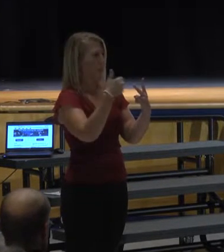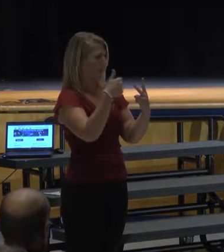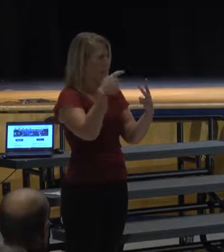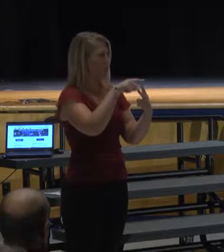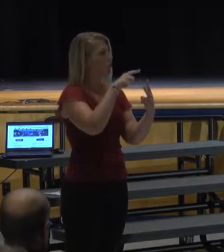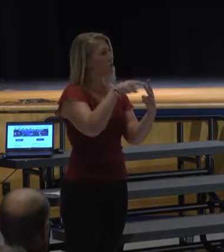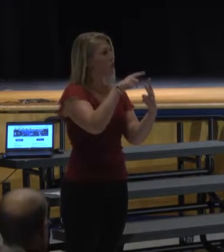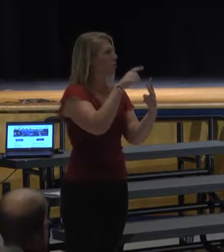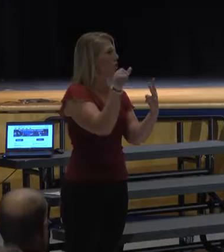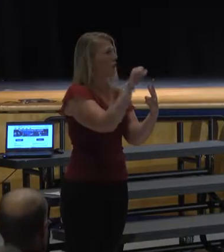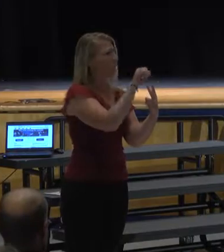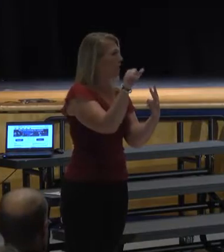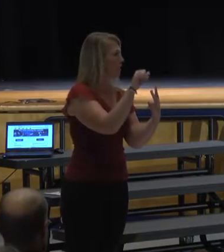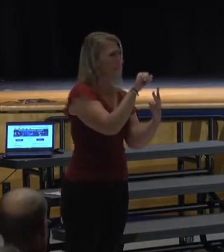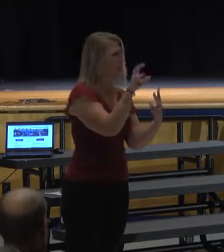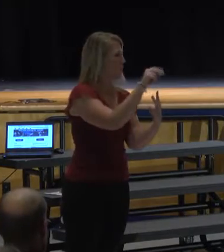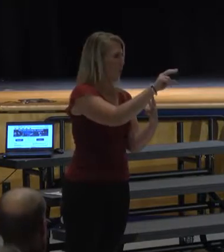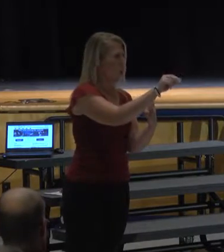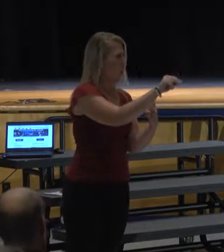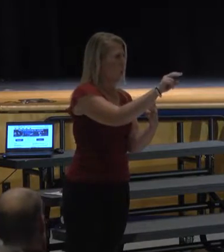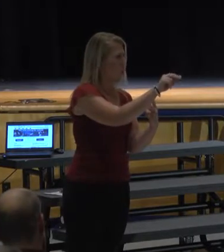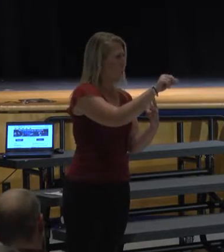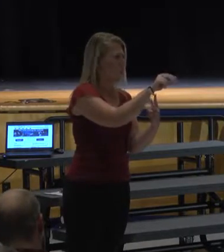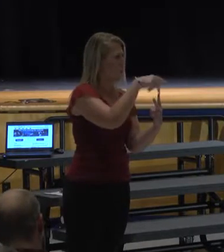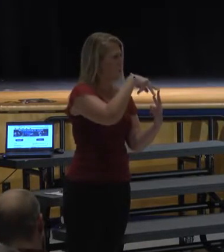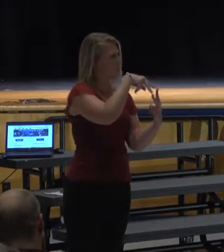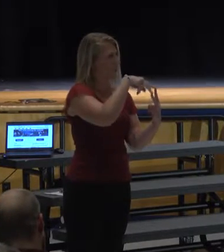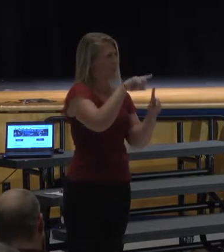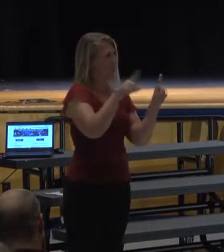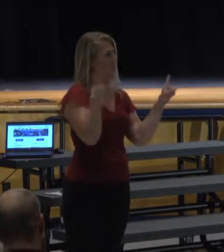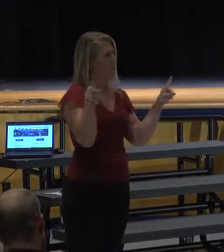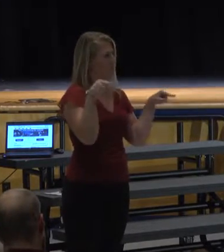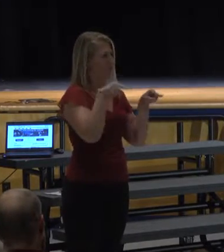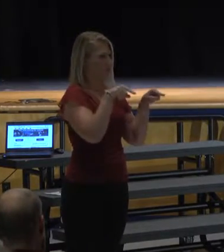one's FSA ID will be the same on that application.